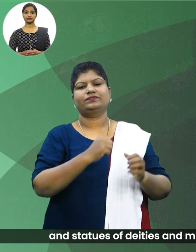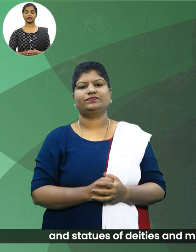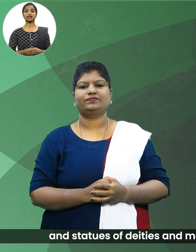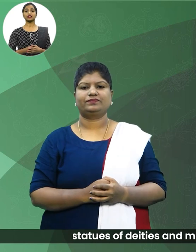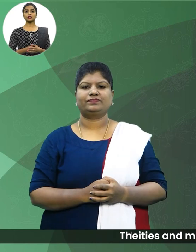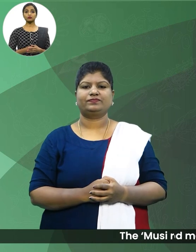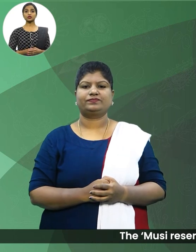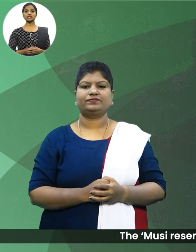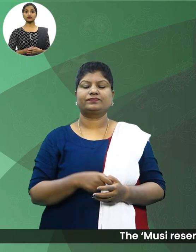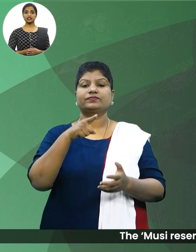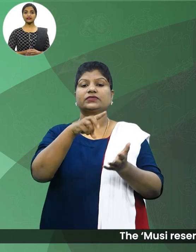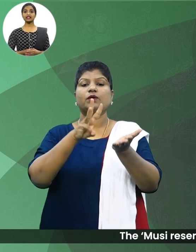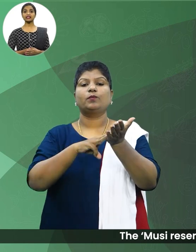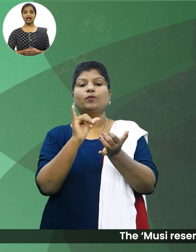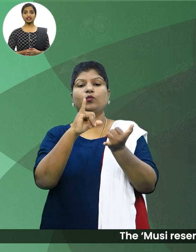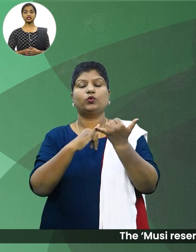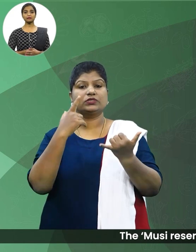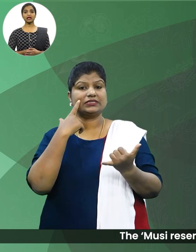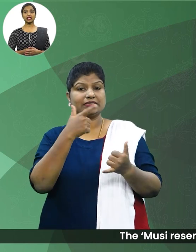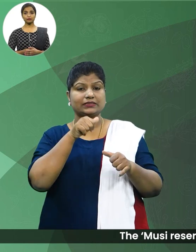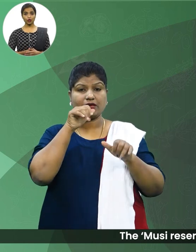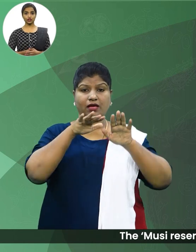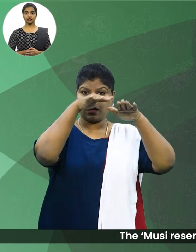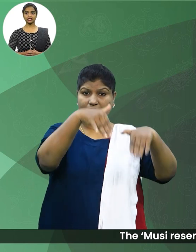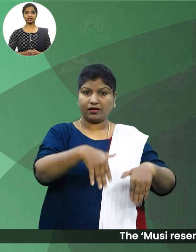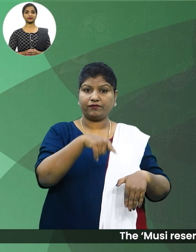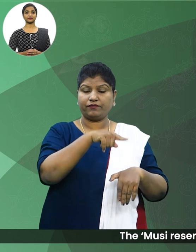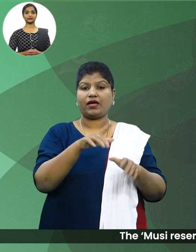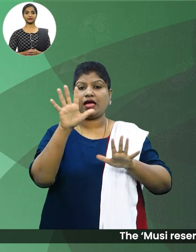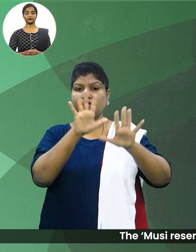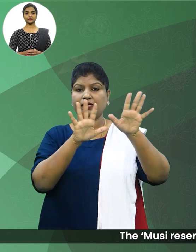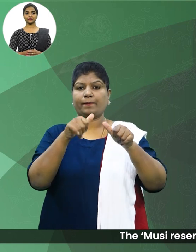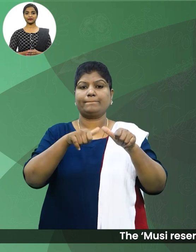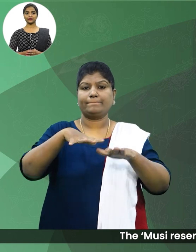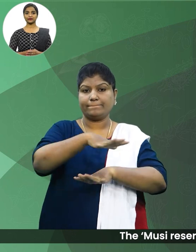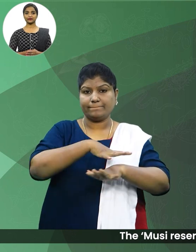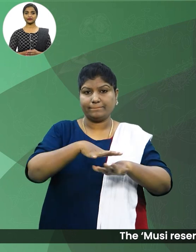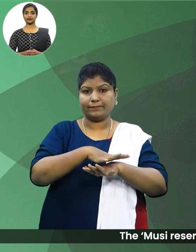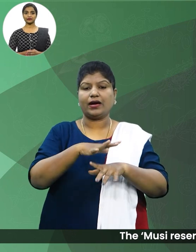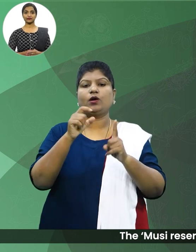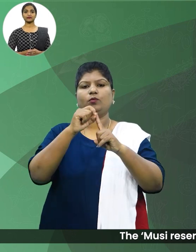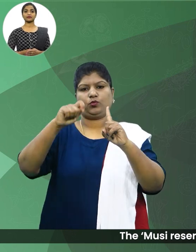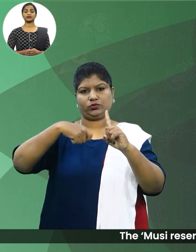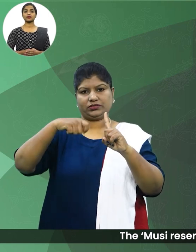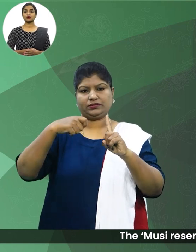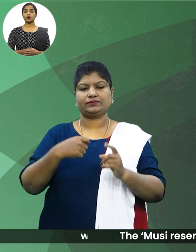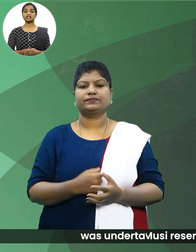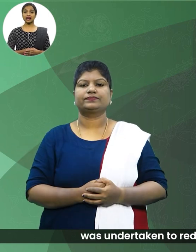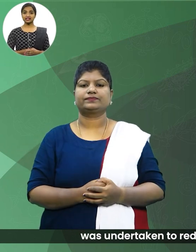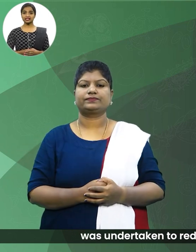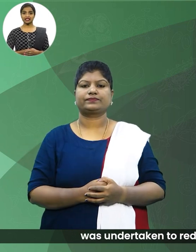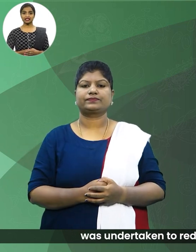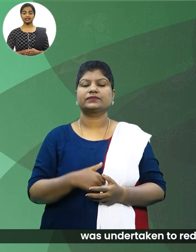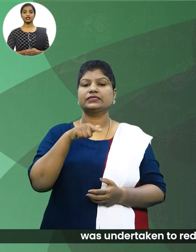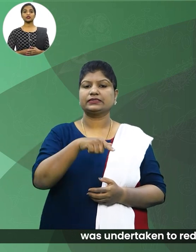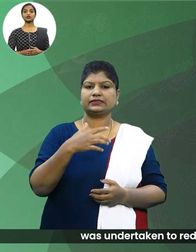The Musi Reservoir Action Plan project was